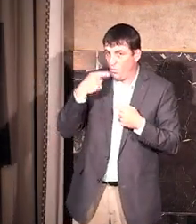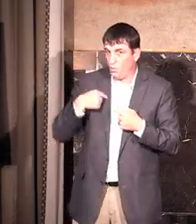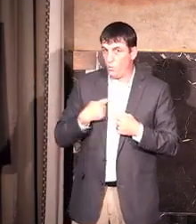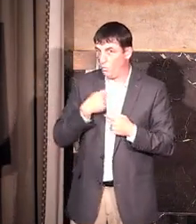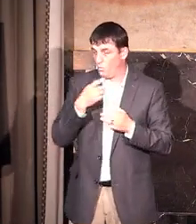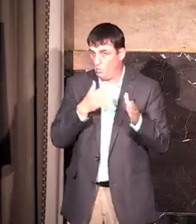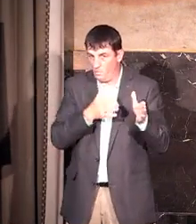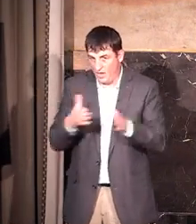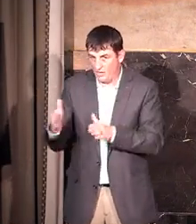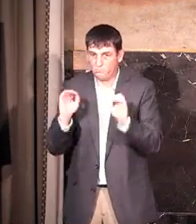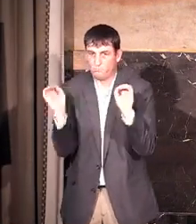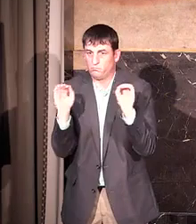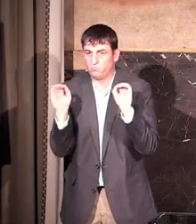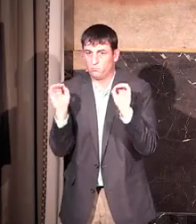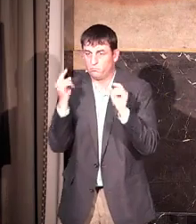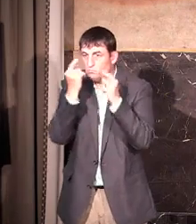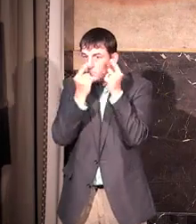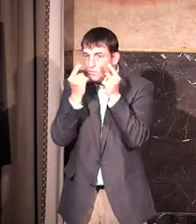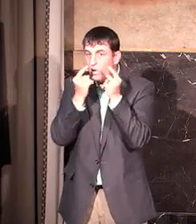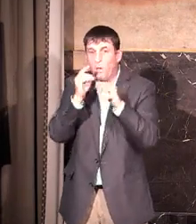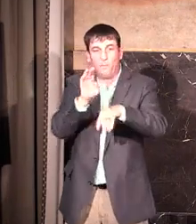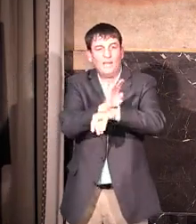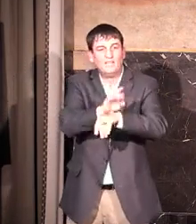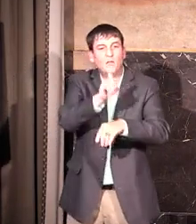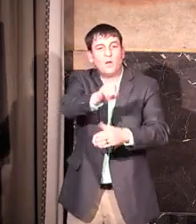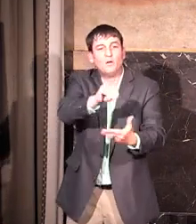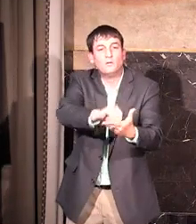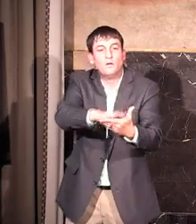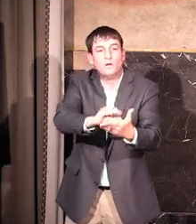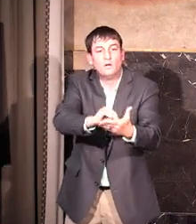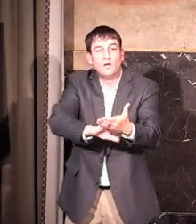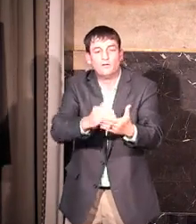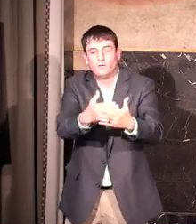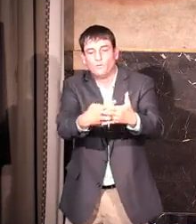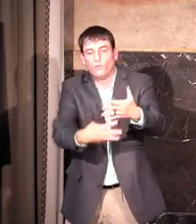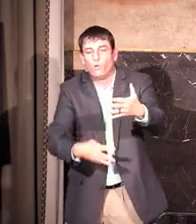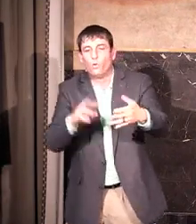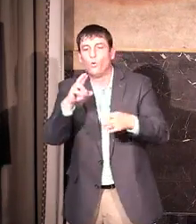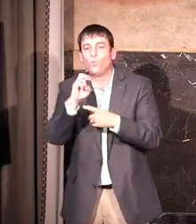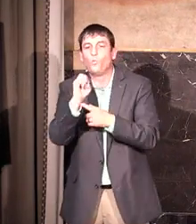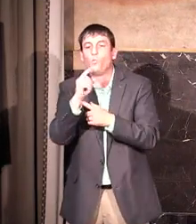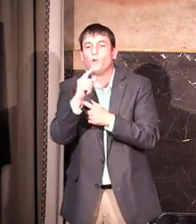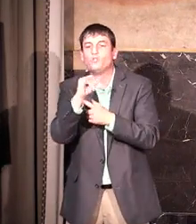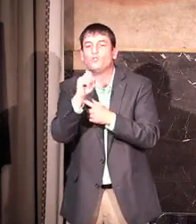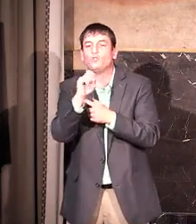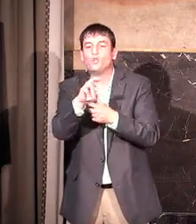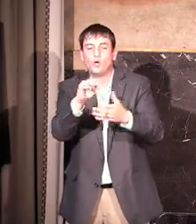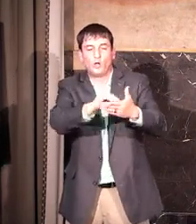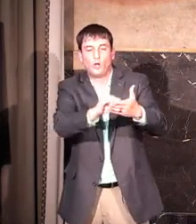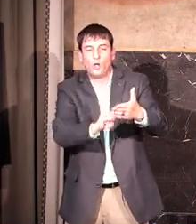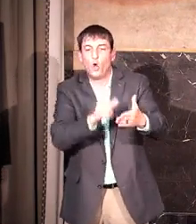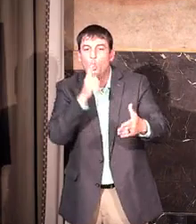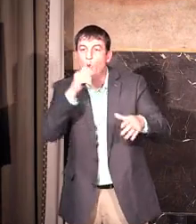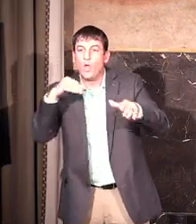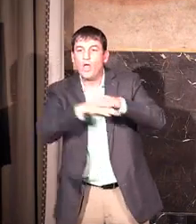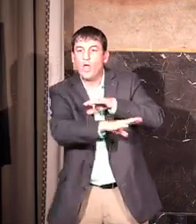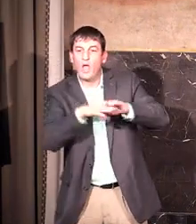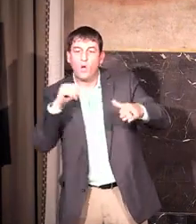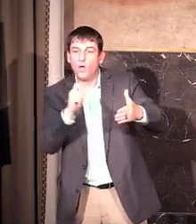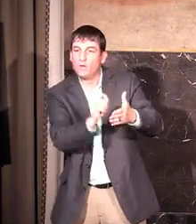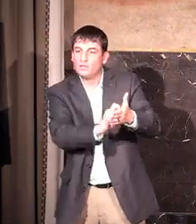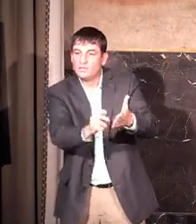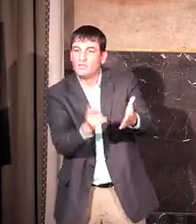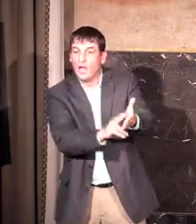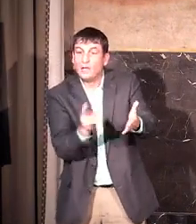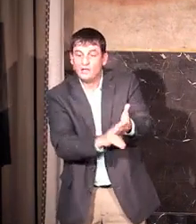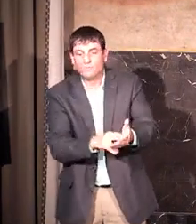Friday, asking businesses to keep some registry of people who come in and out of their stores or restaurants or